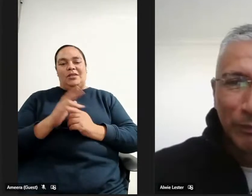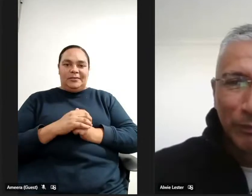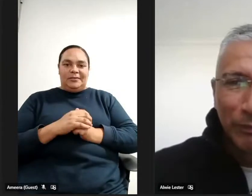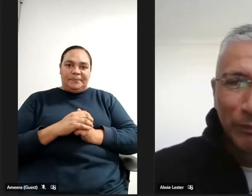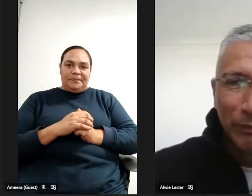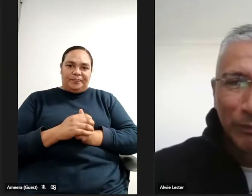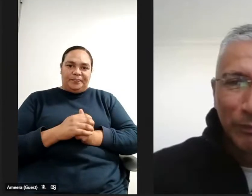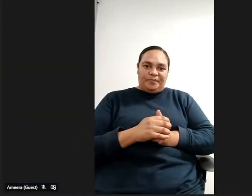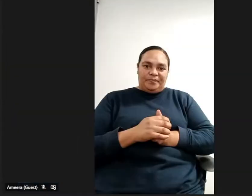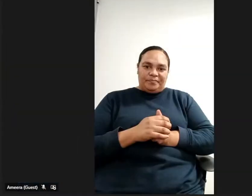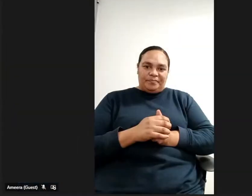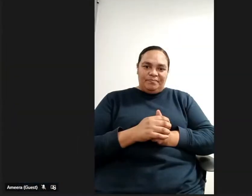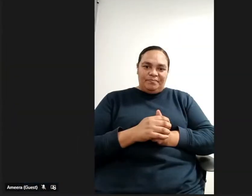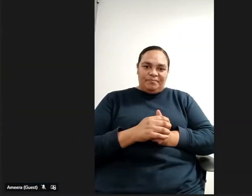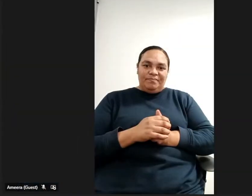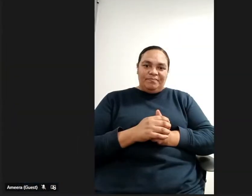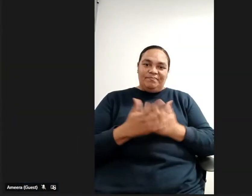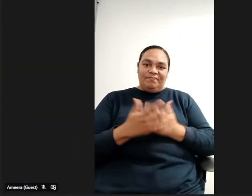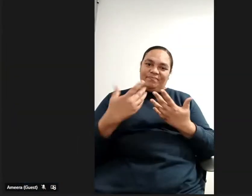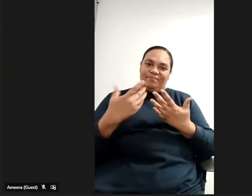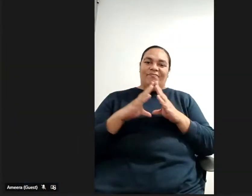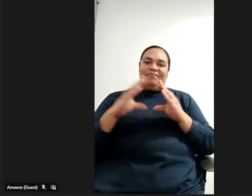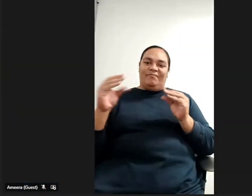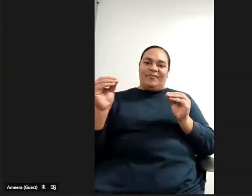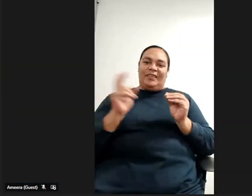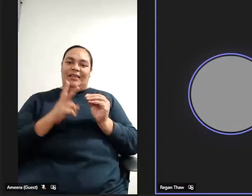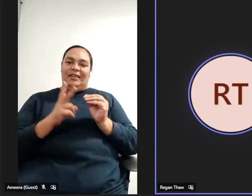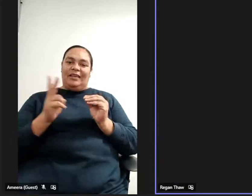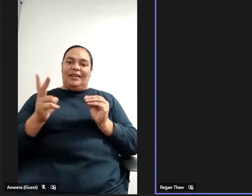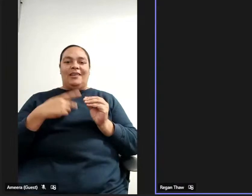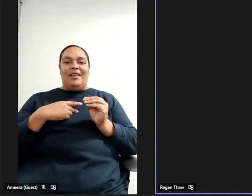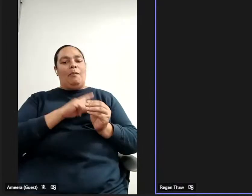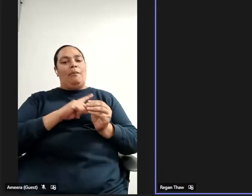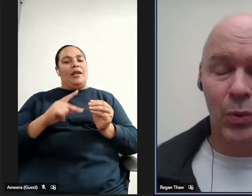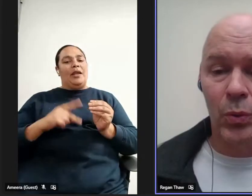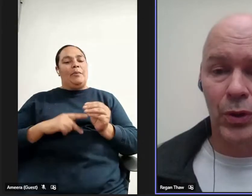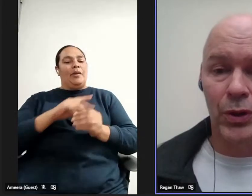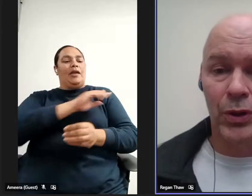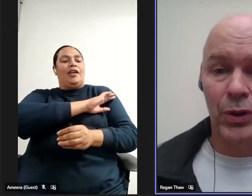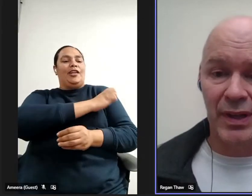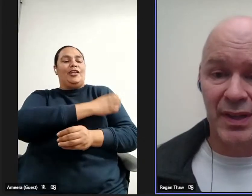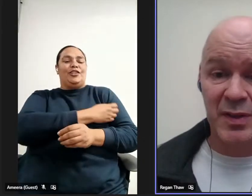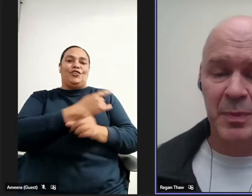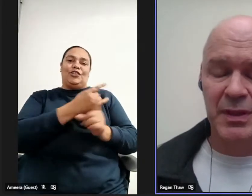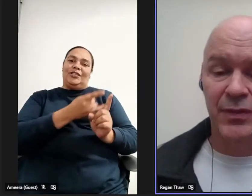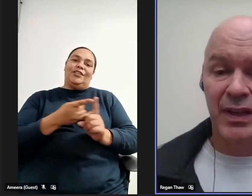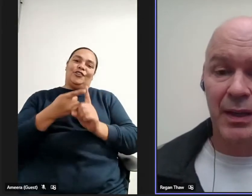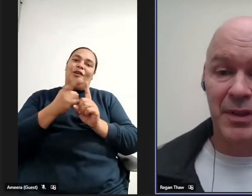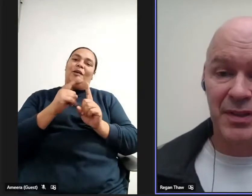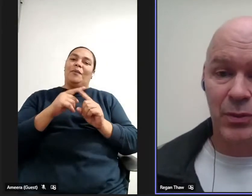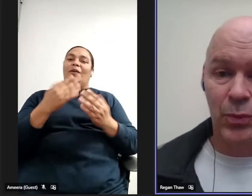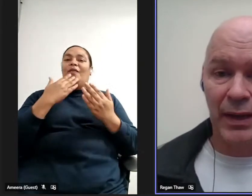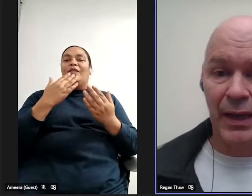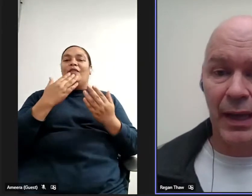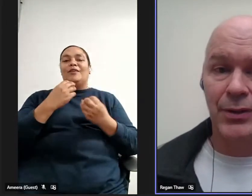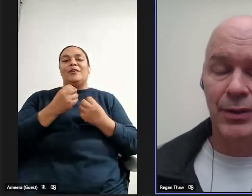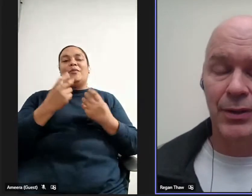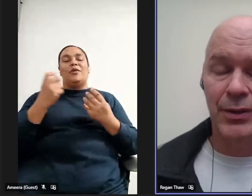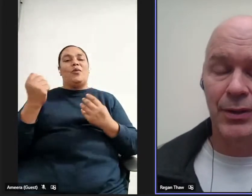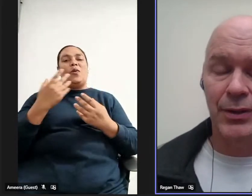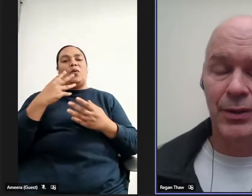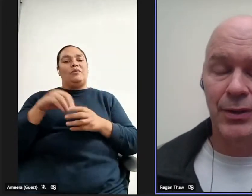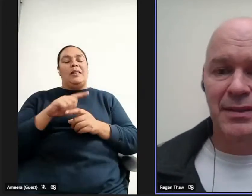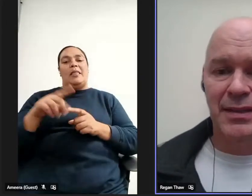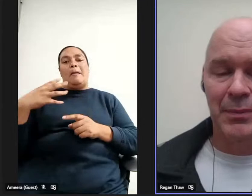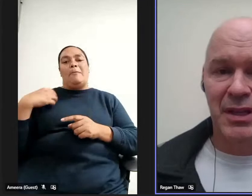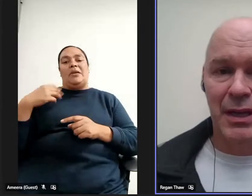And with that, we've concluded yet another Premier's Energy Digicon. I thank you to all those who joined us, specifically Minister Wenger and her